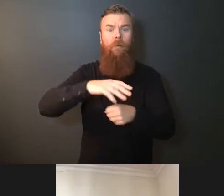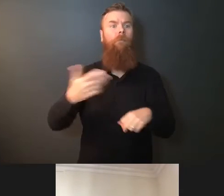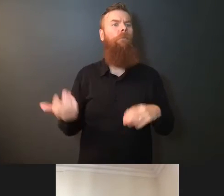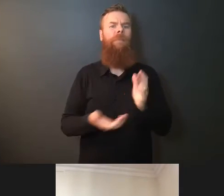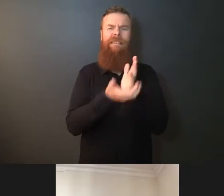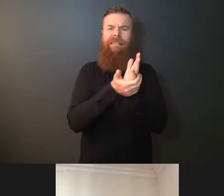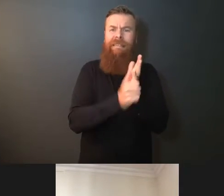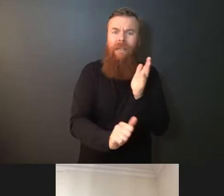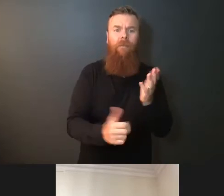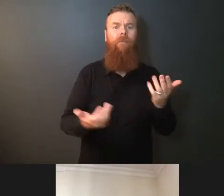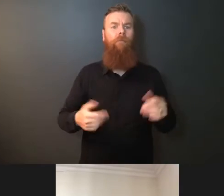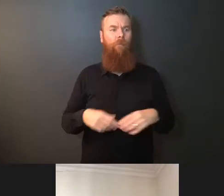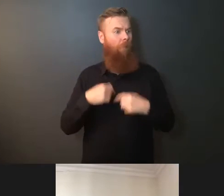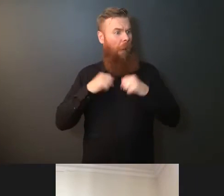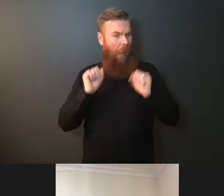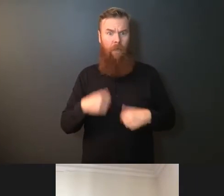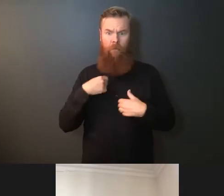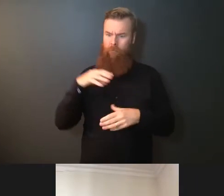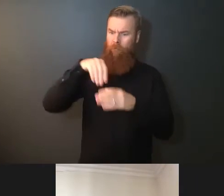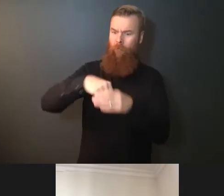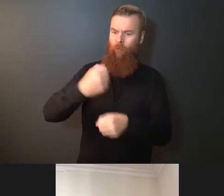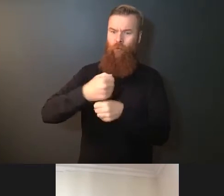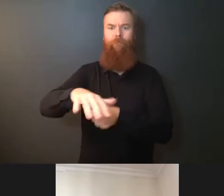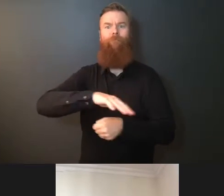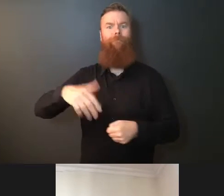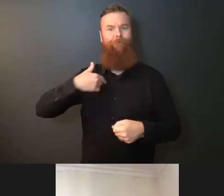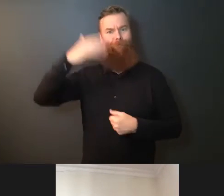many others to mention.